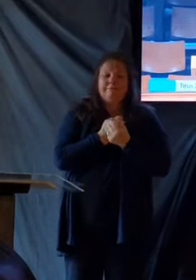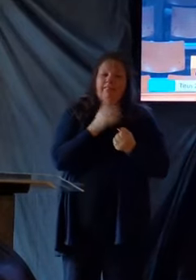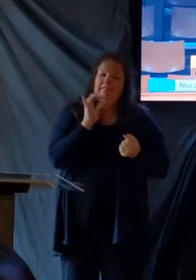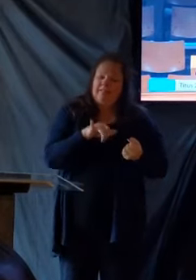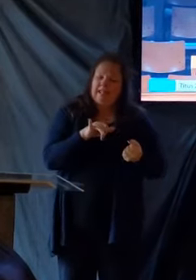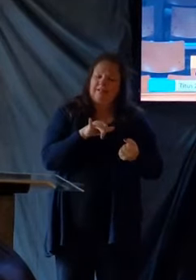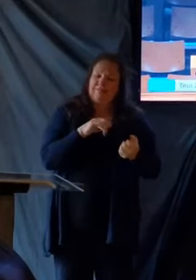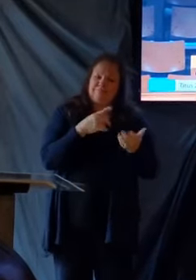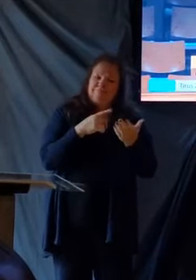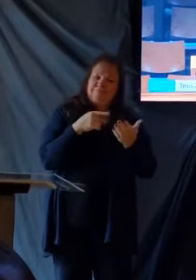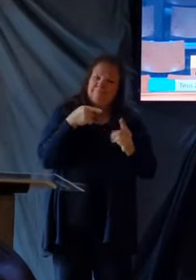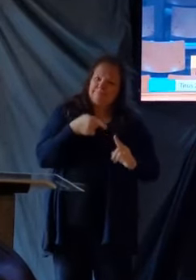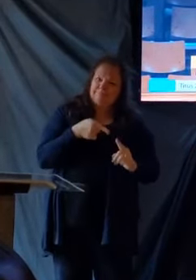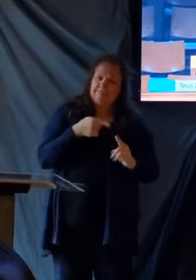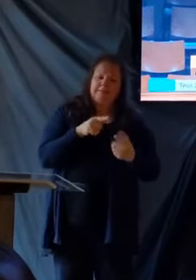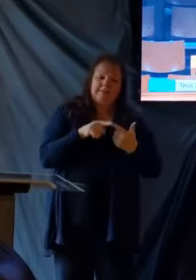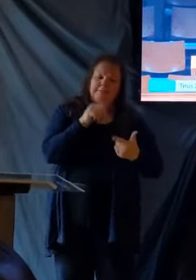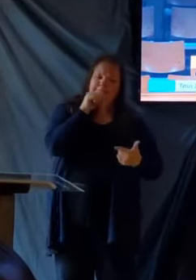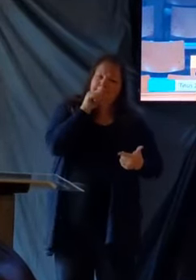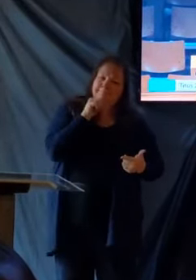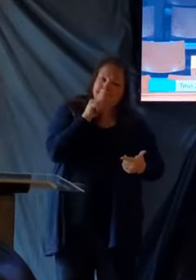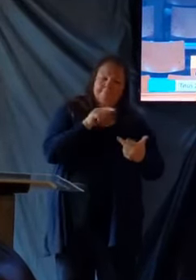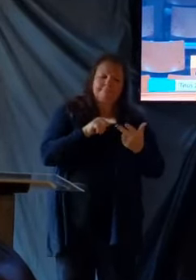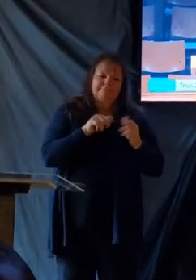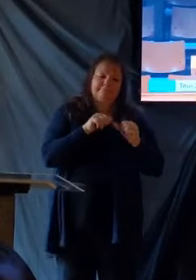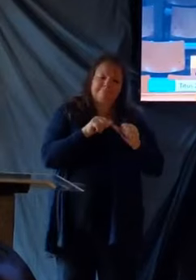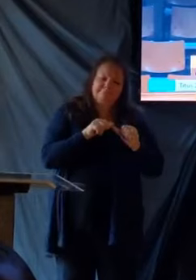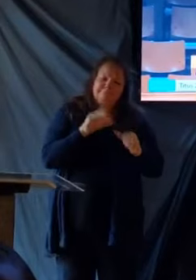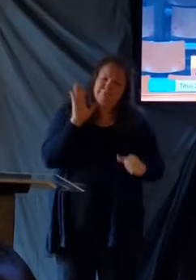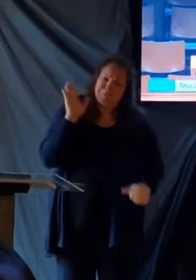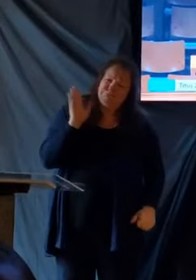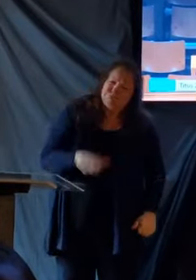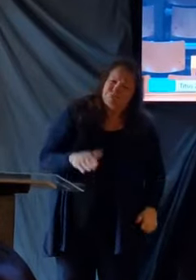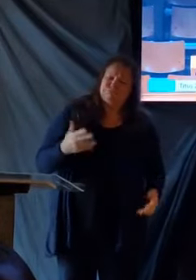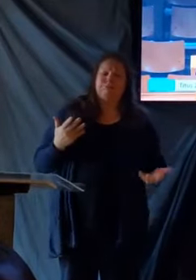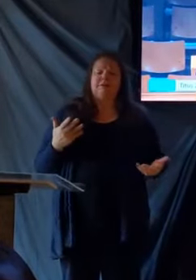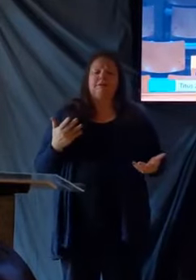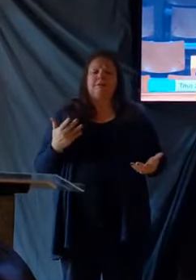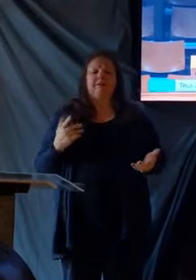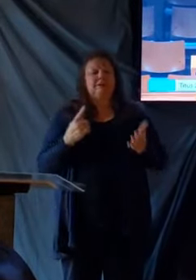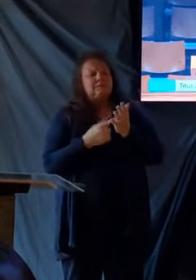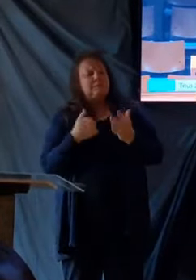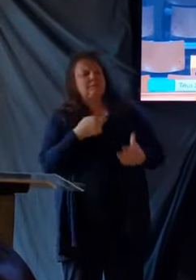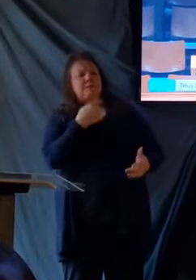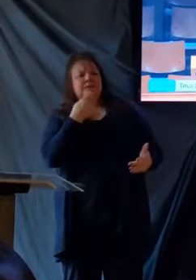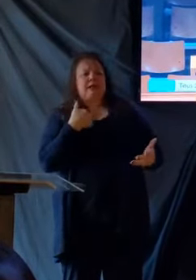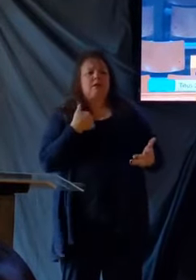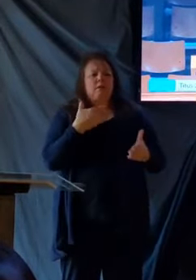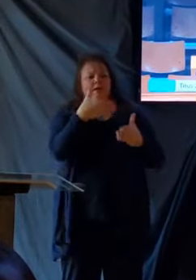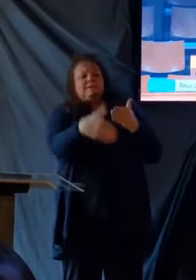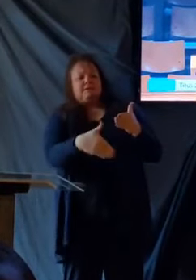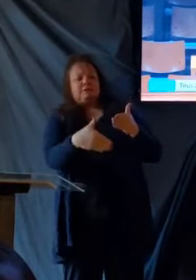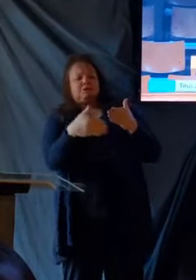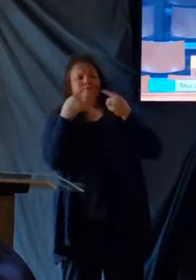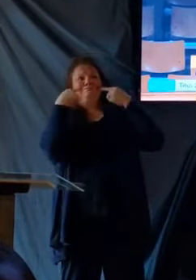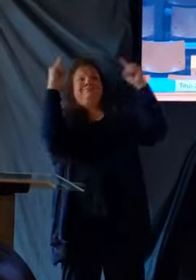That's what he's talking about here. Perseverance, endurance. We sometimes say we want to finish